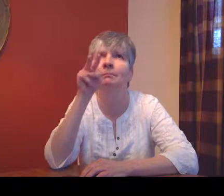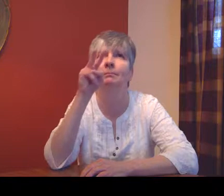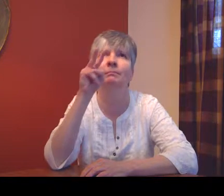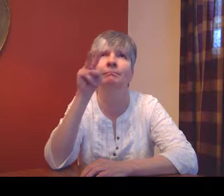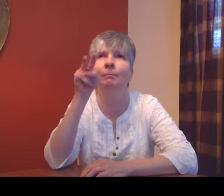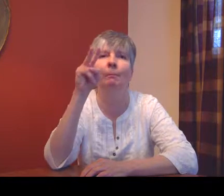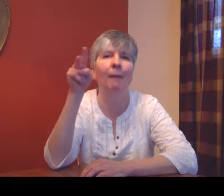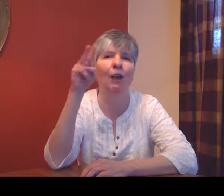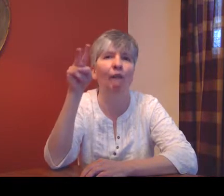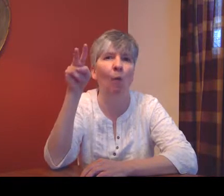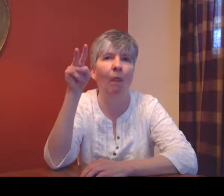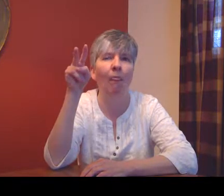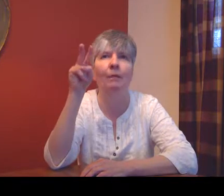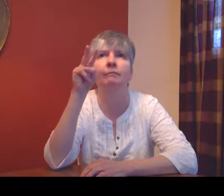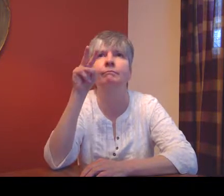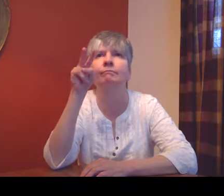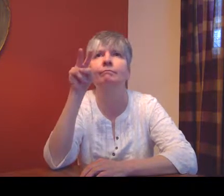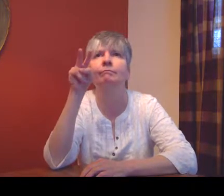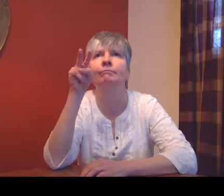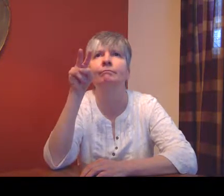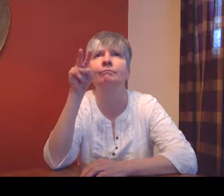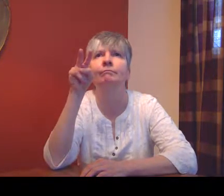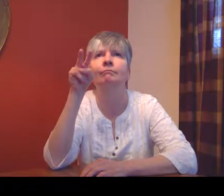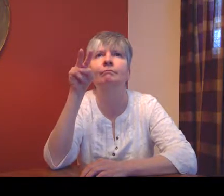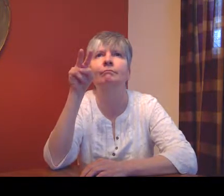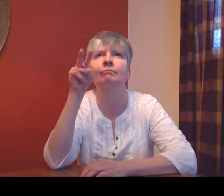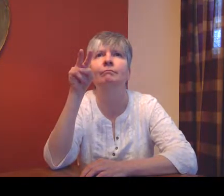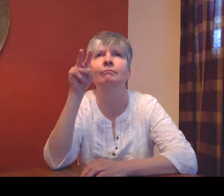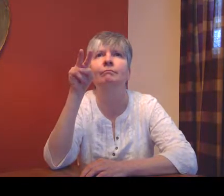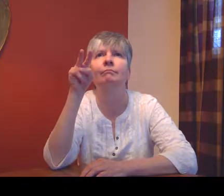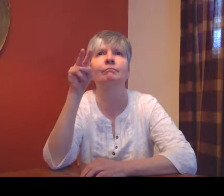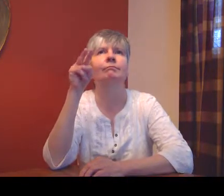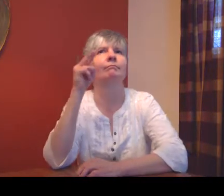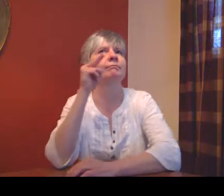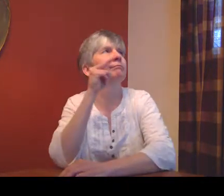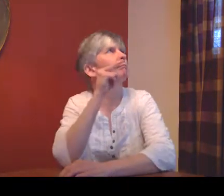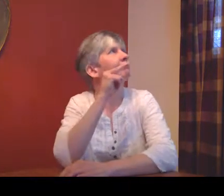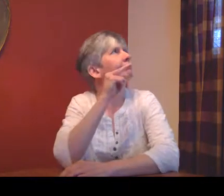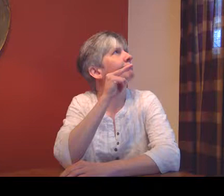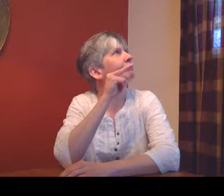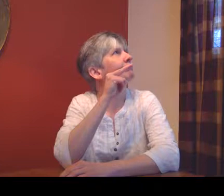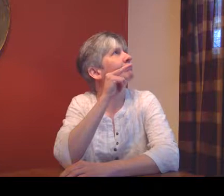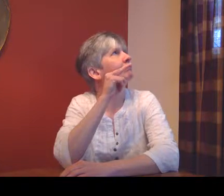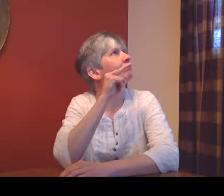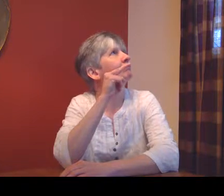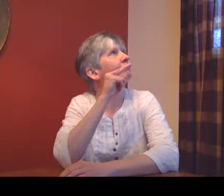I kept looking at his face and the heart, back and forth. Look at the crucifix.